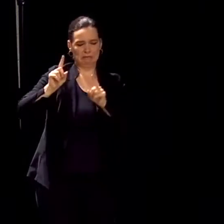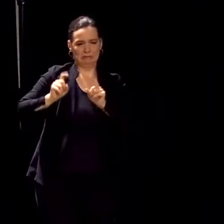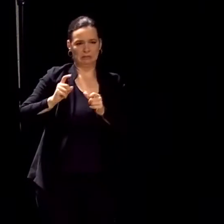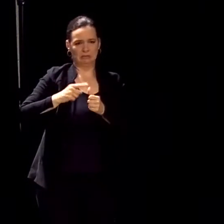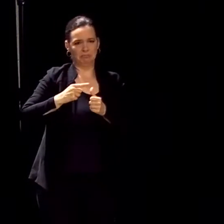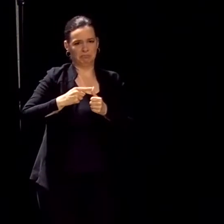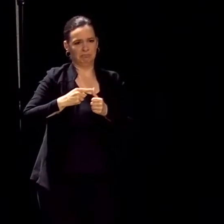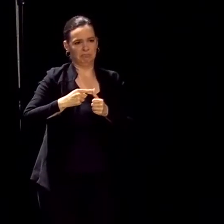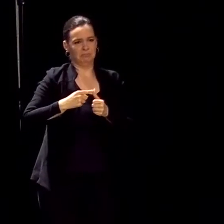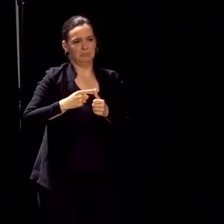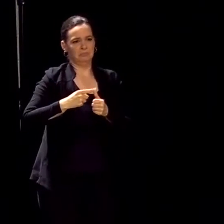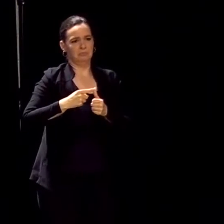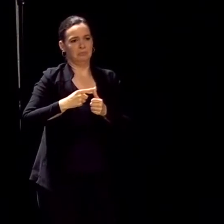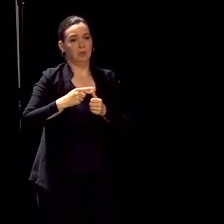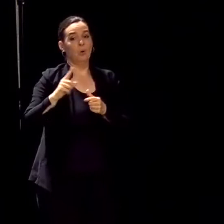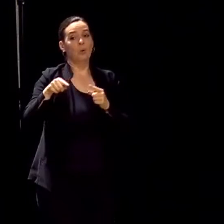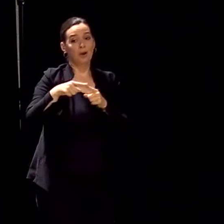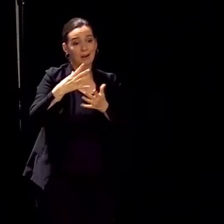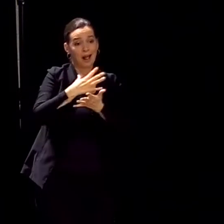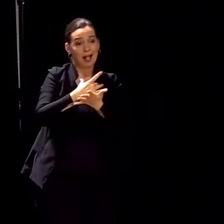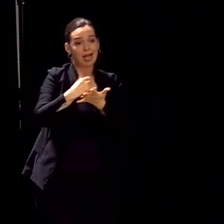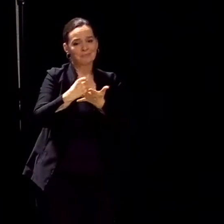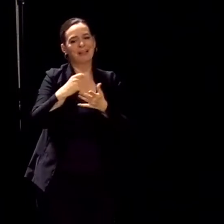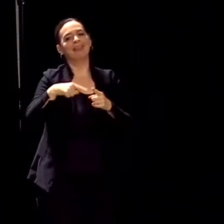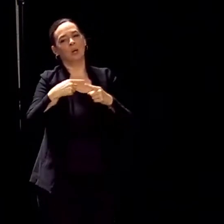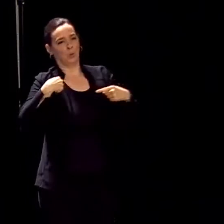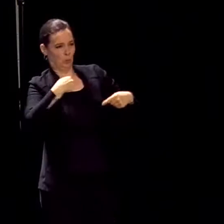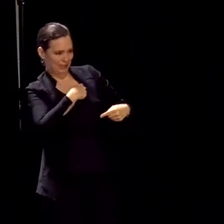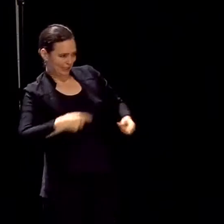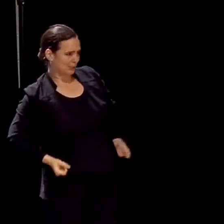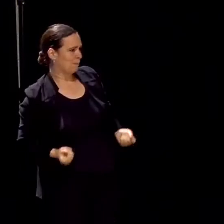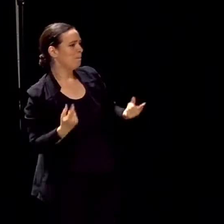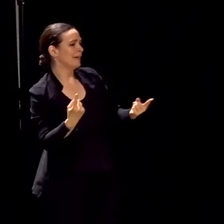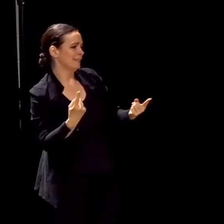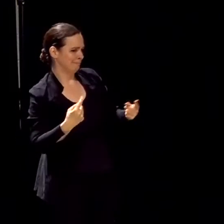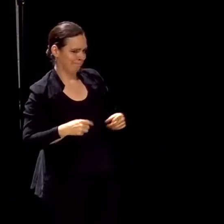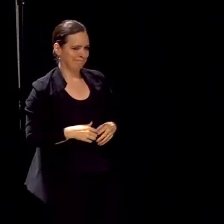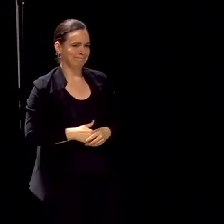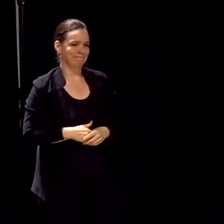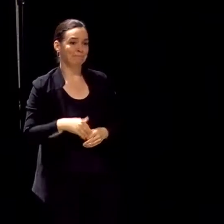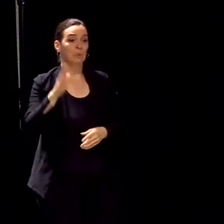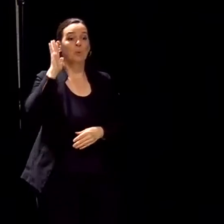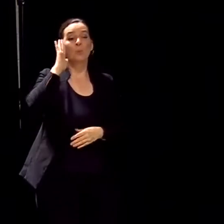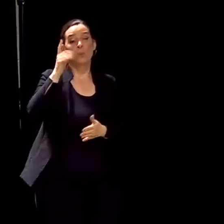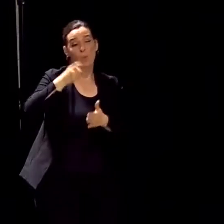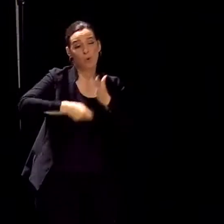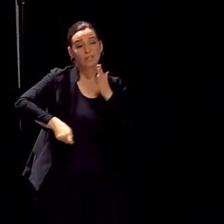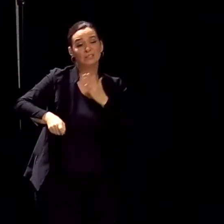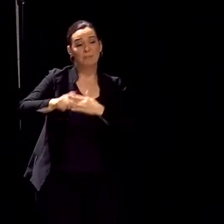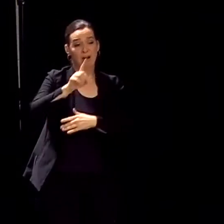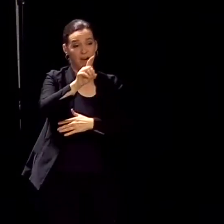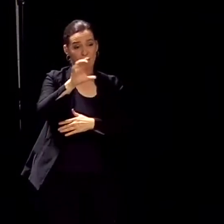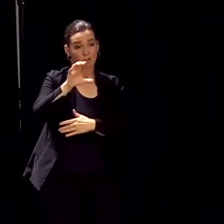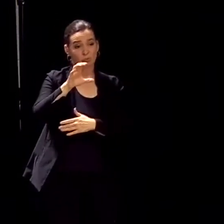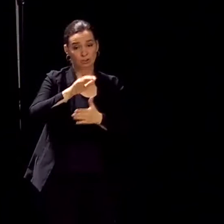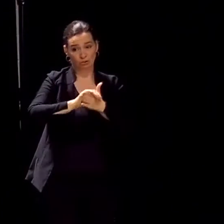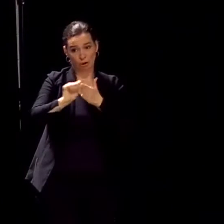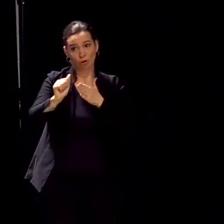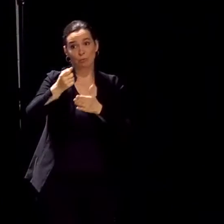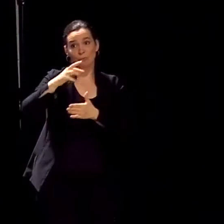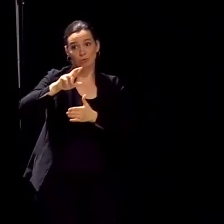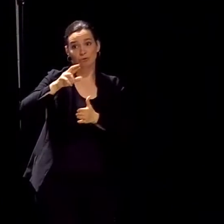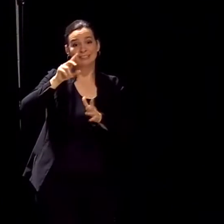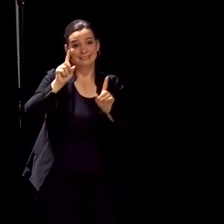Once we run out of that, then then it will start being $100 per test. This seems very